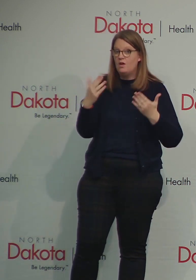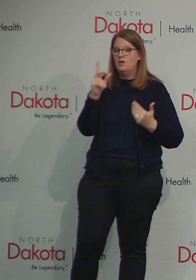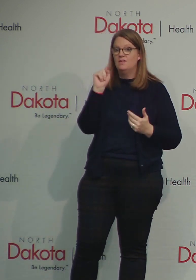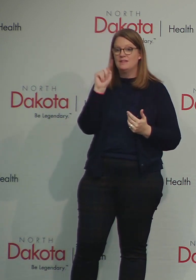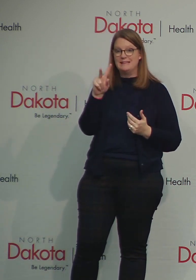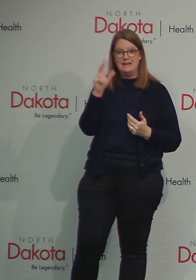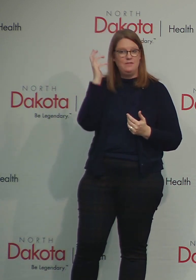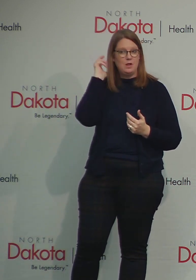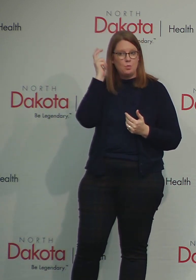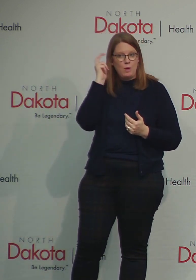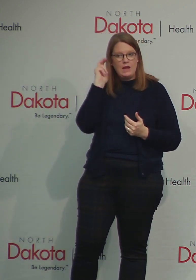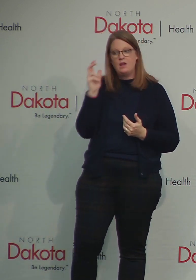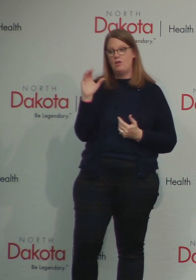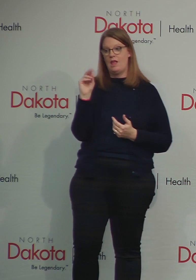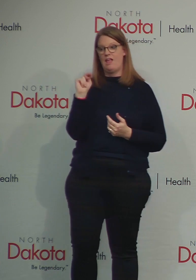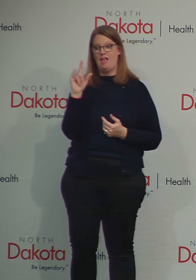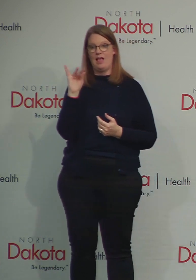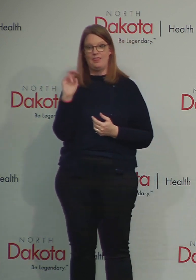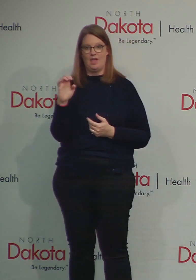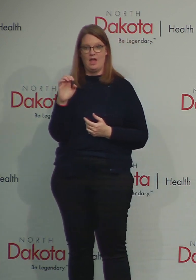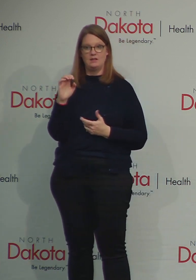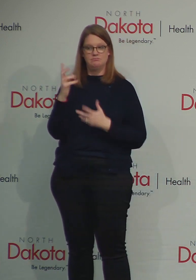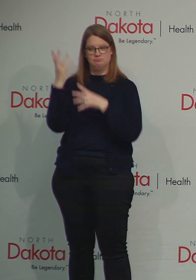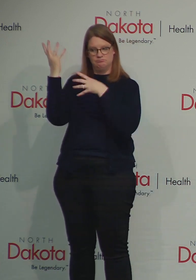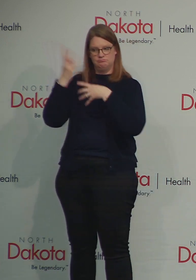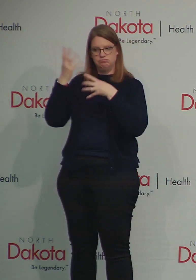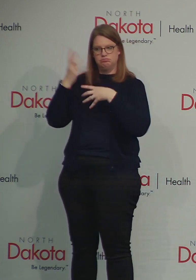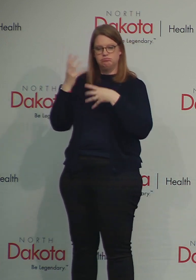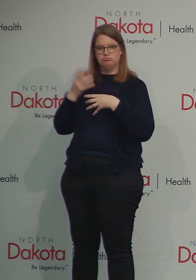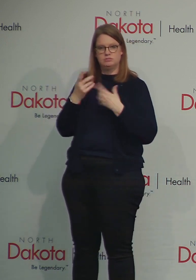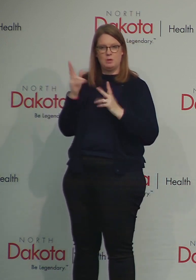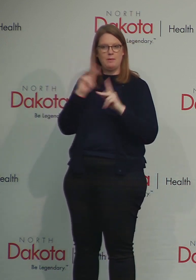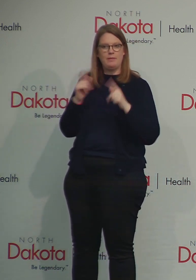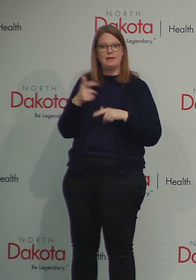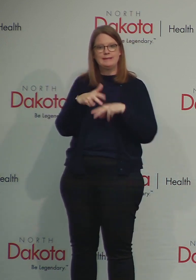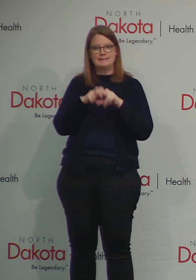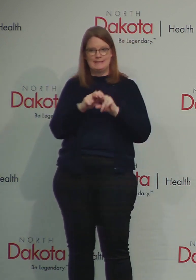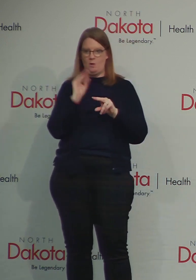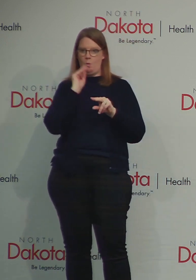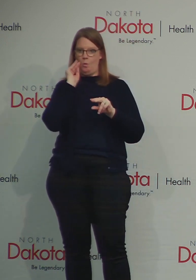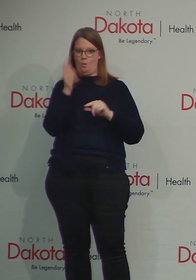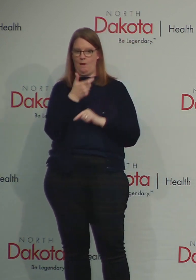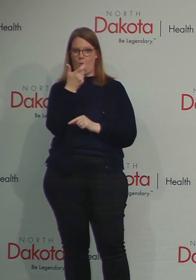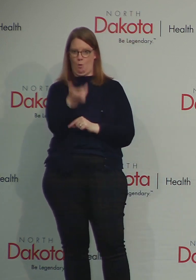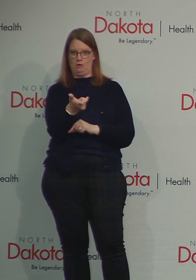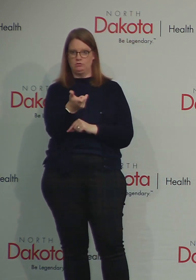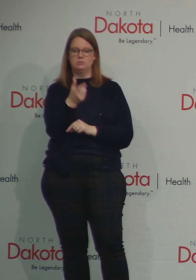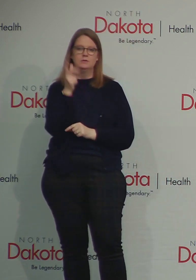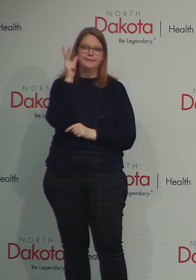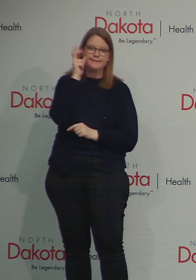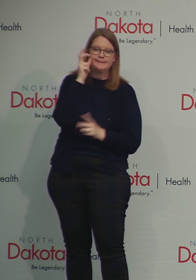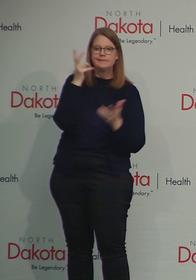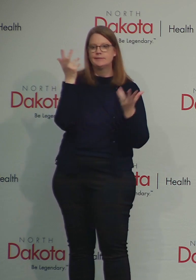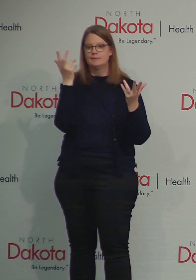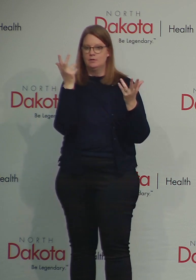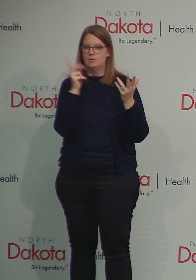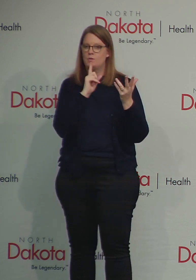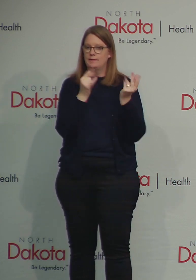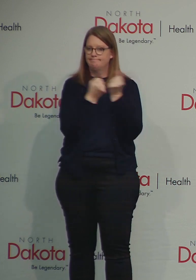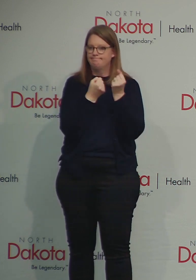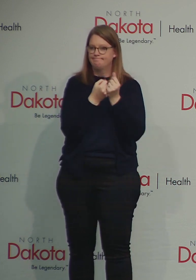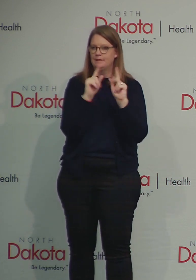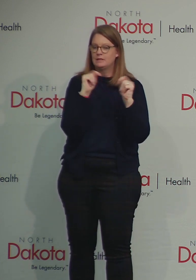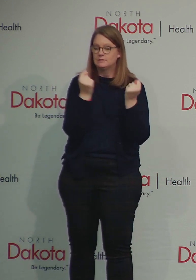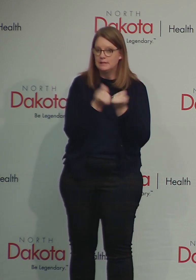radio stations and the online streaming services that are carrying these games, which are allowing people to watch and listen and cheer on their teams,